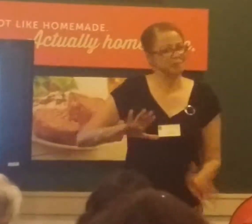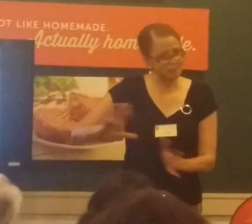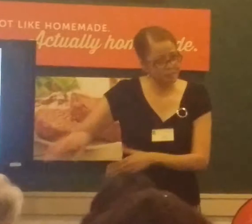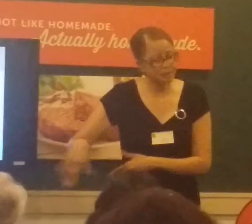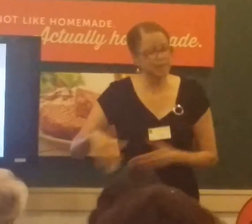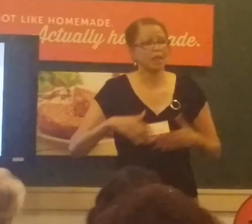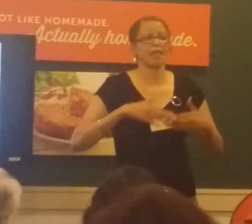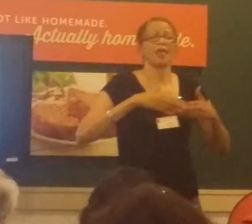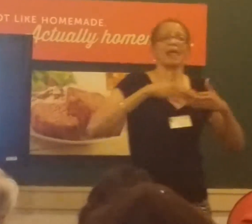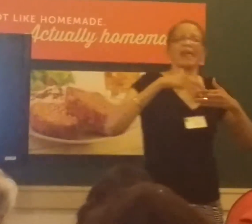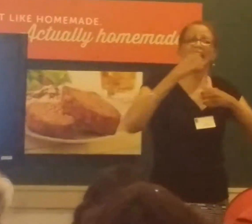father.